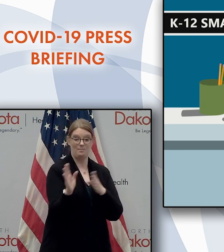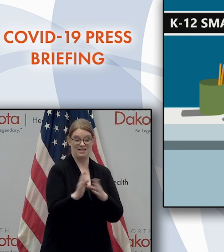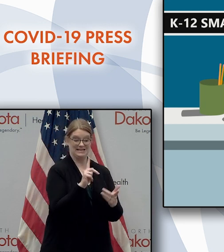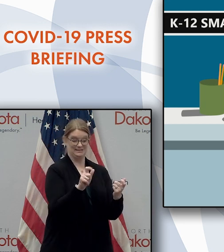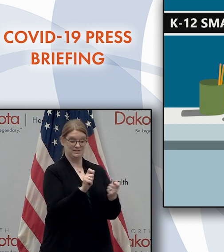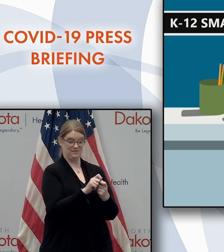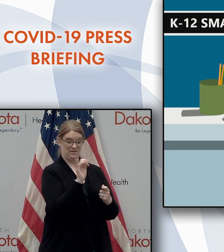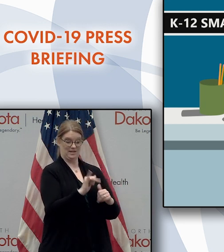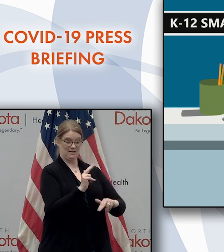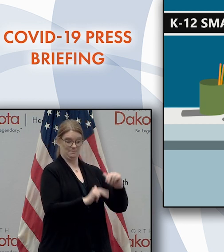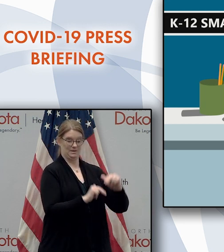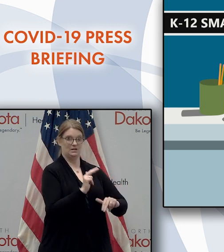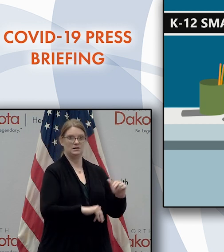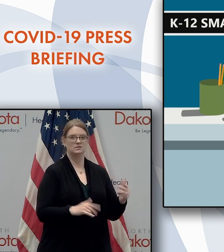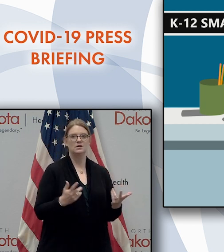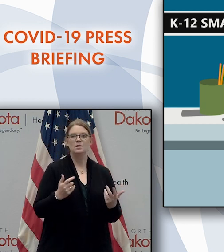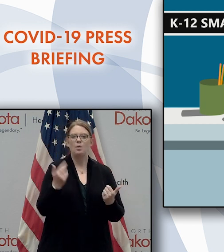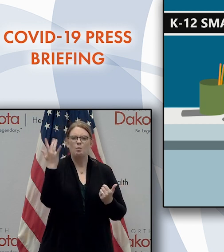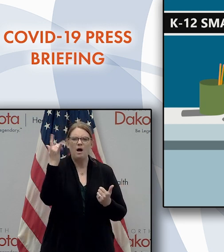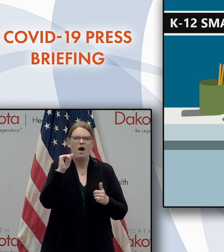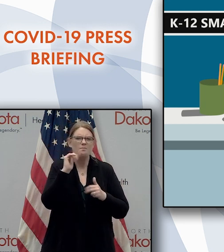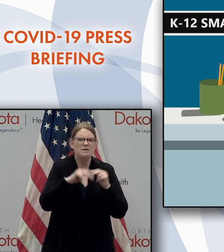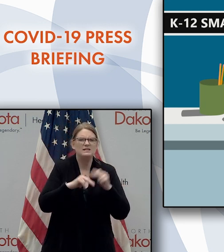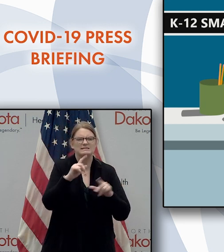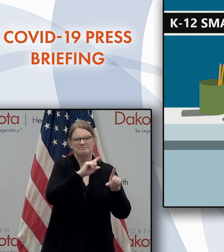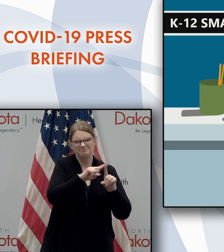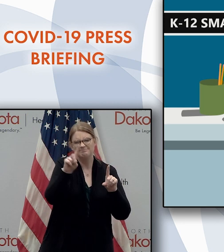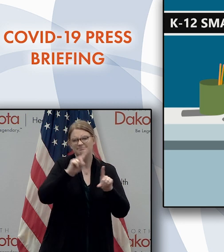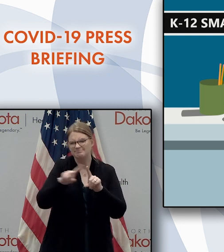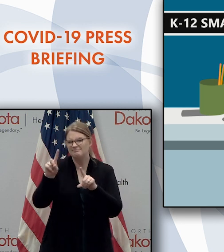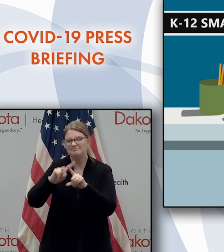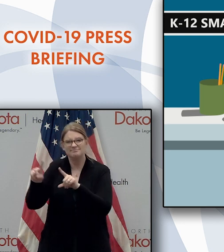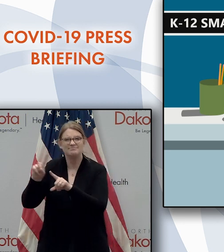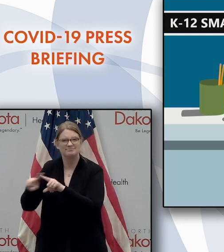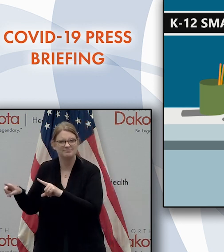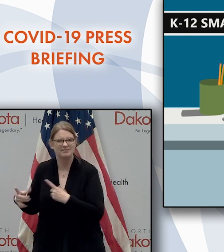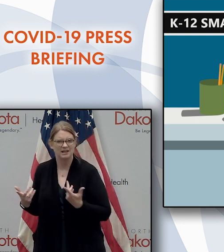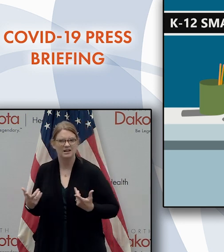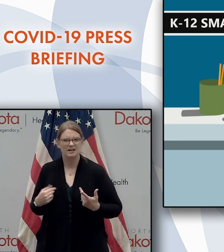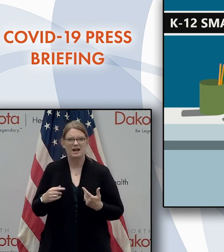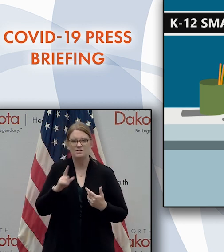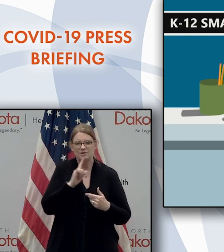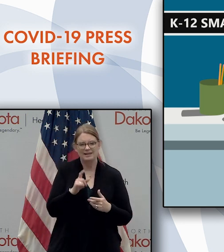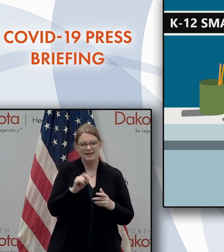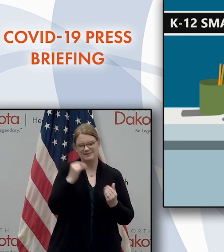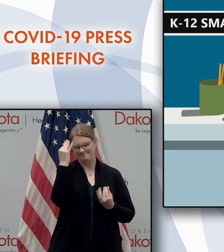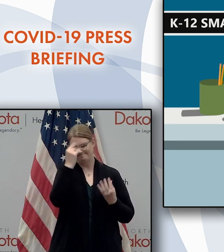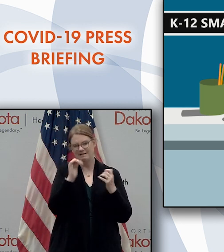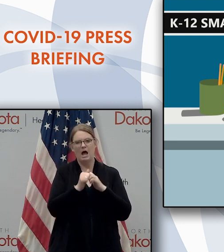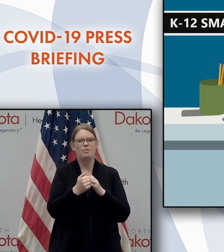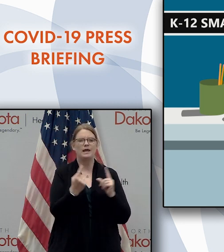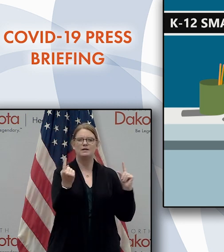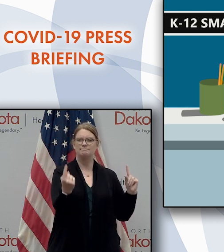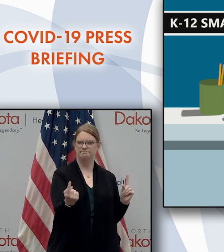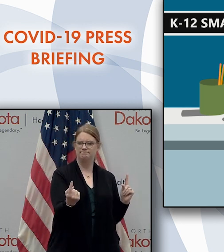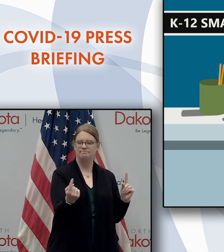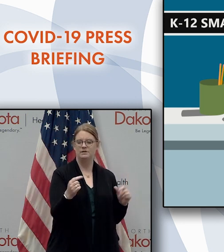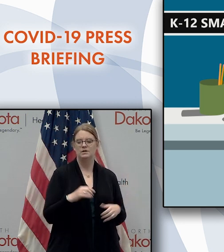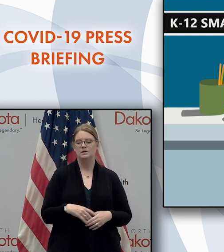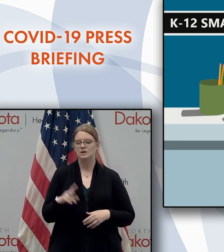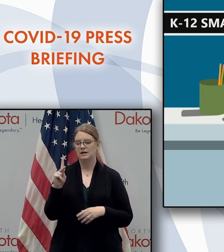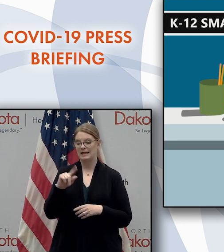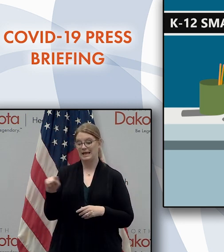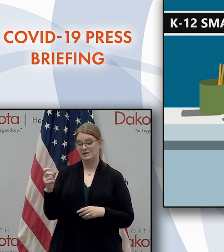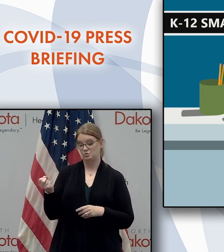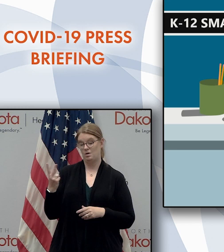each building has got different configuration. It's going to have different opportunities to create that physical distancing. The